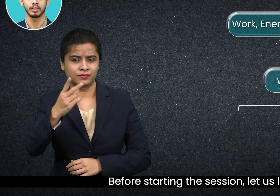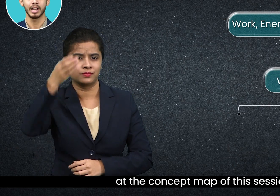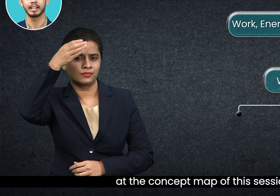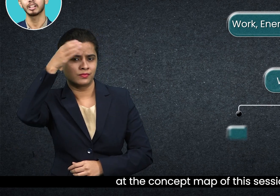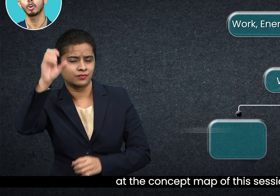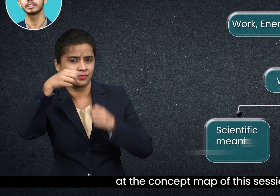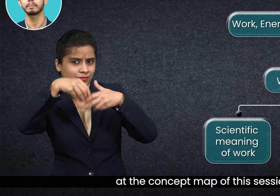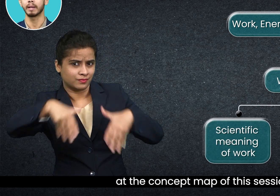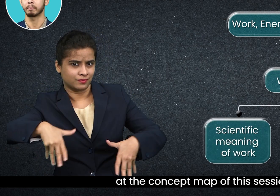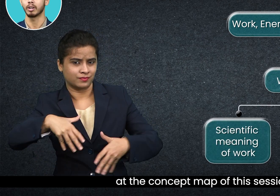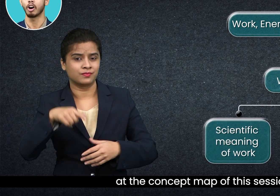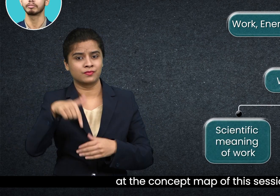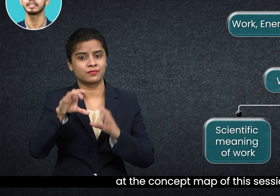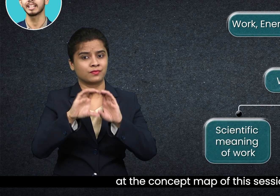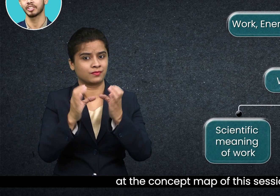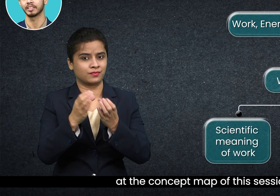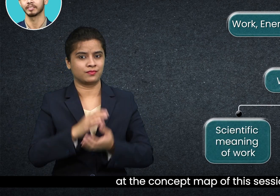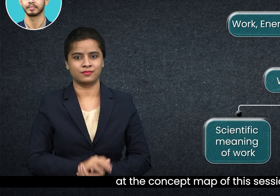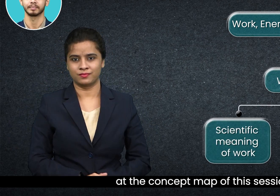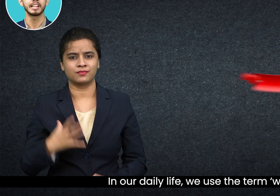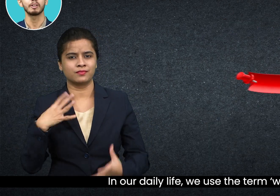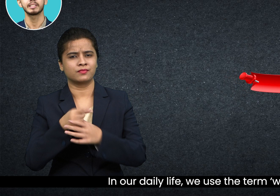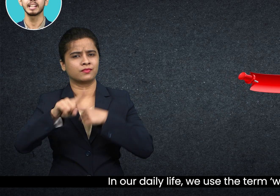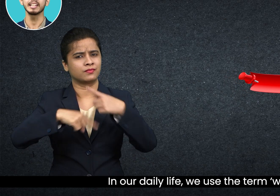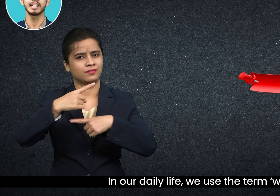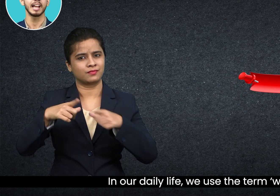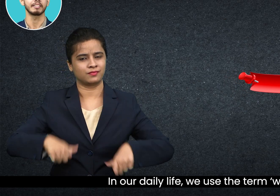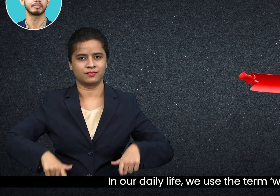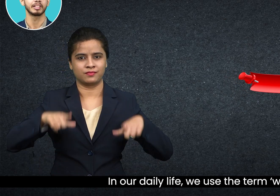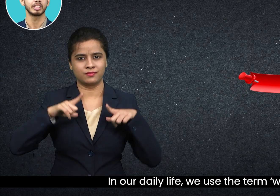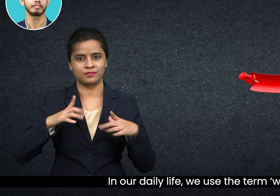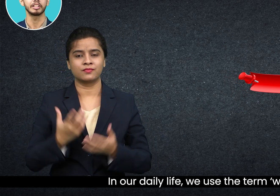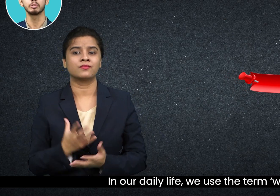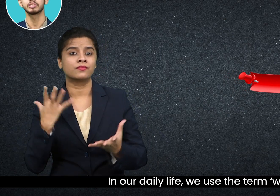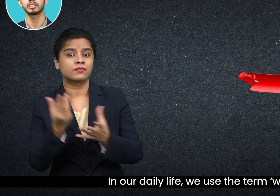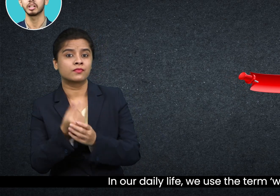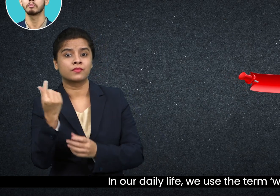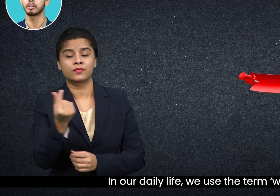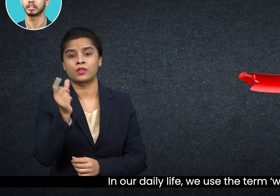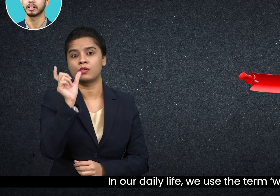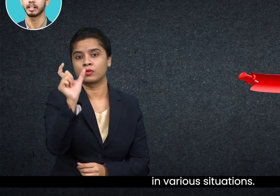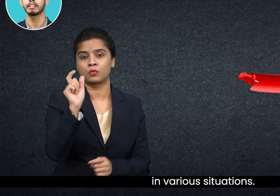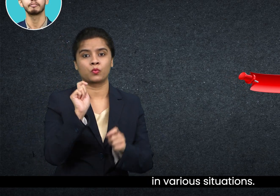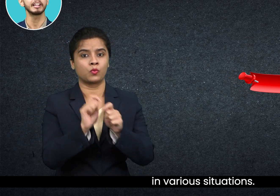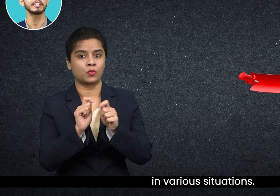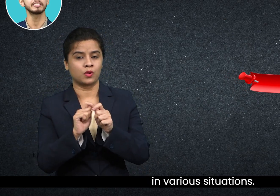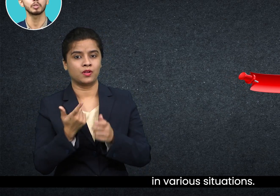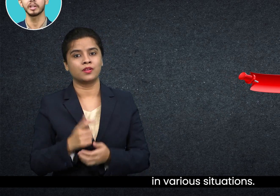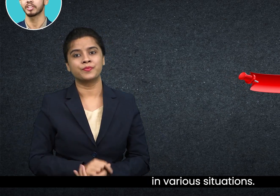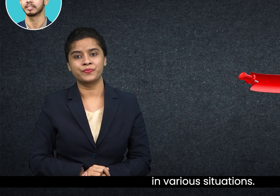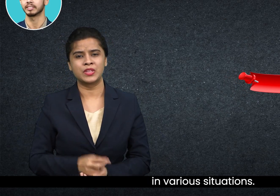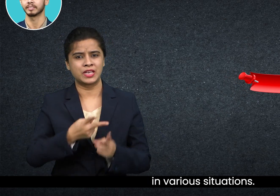look at the concept map of this session. In our daily life, we use the term work in